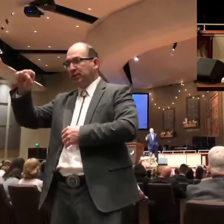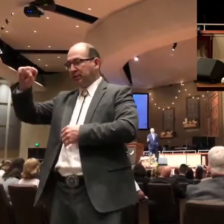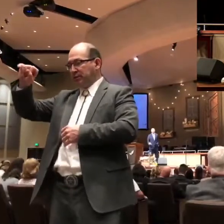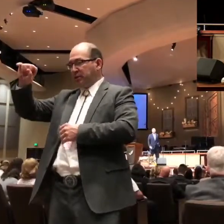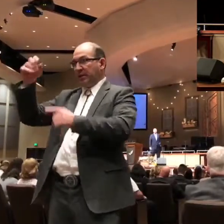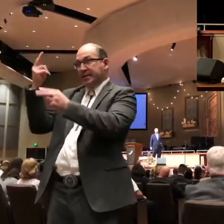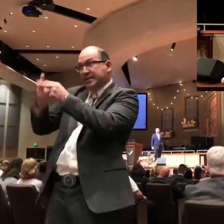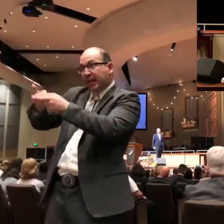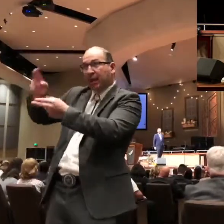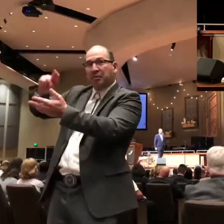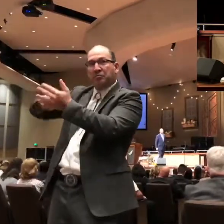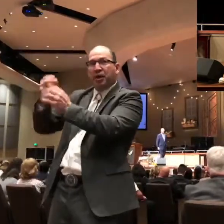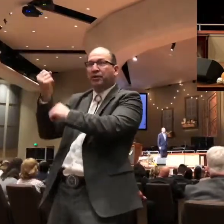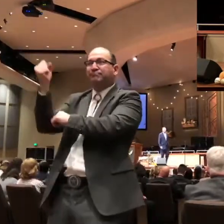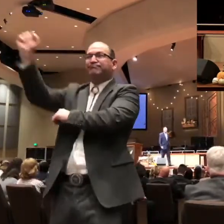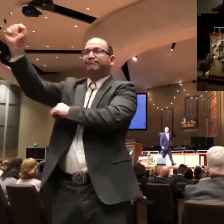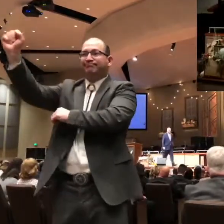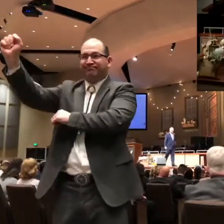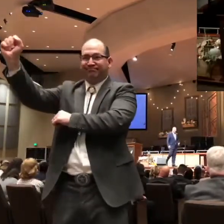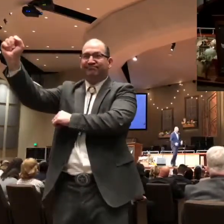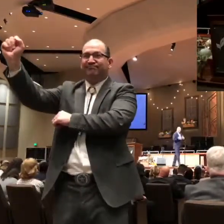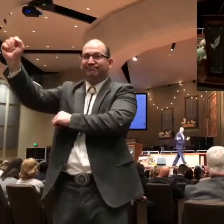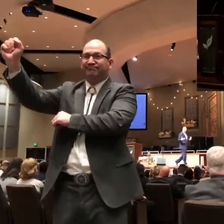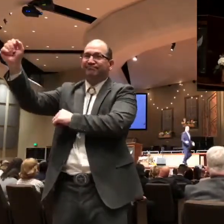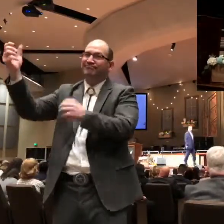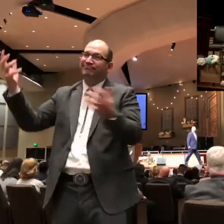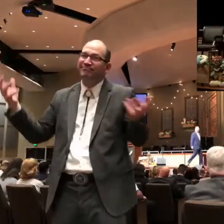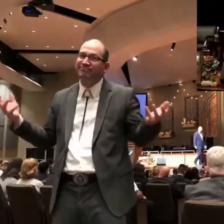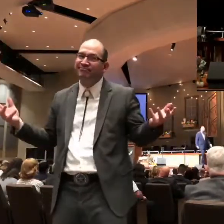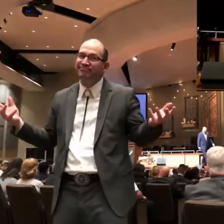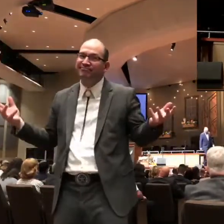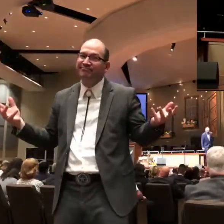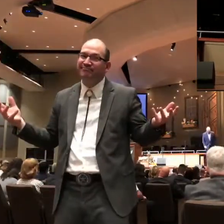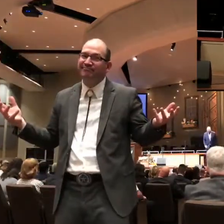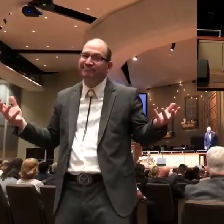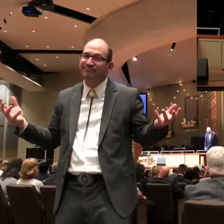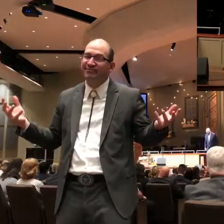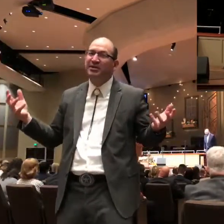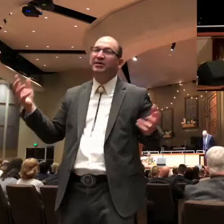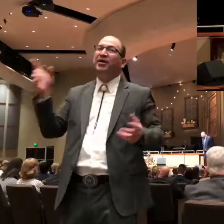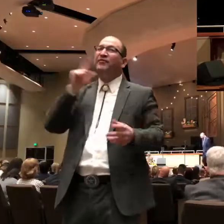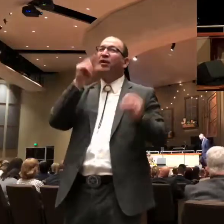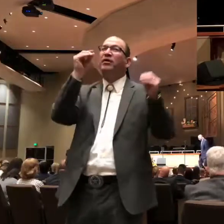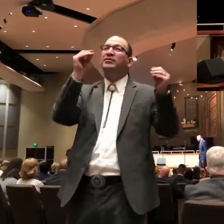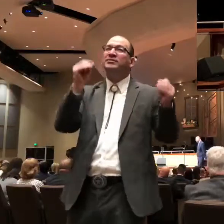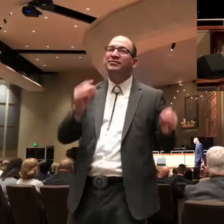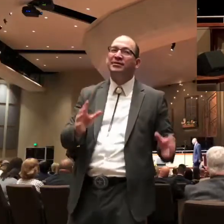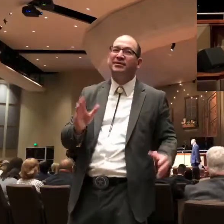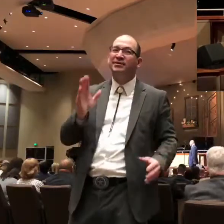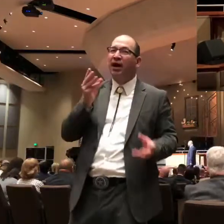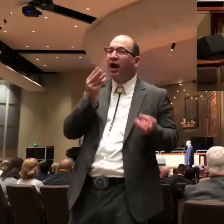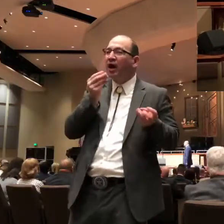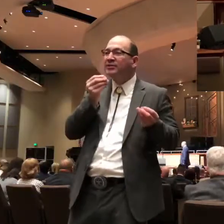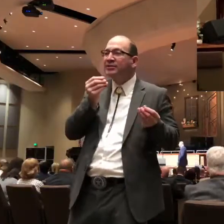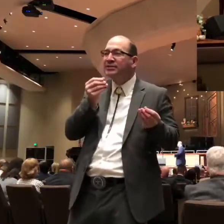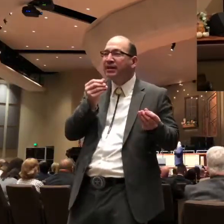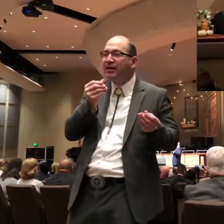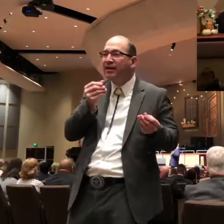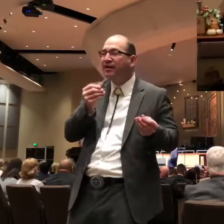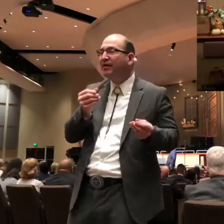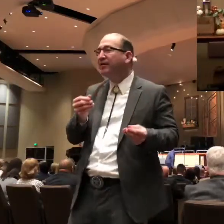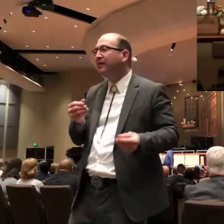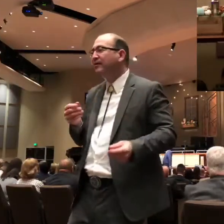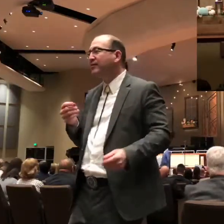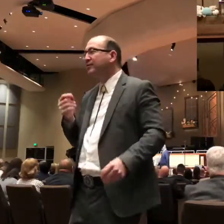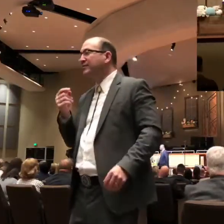So be careful for he who seduces, because they don't put that on their shirt. They don't walk into your Bible study. They don't come to your Sunday school class and say, he